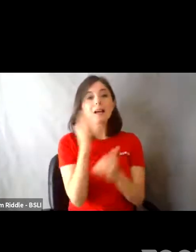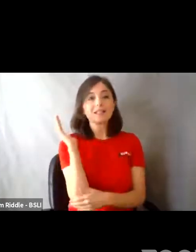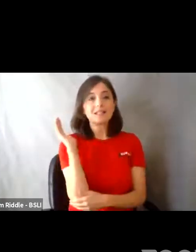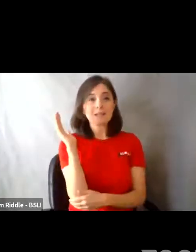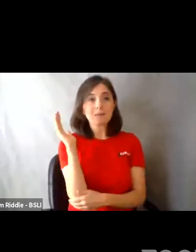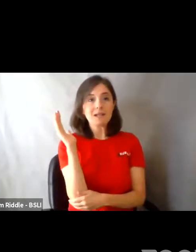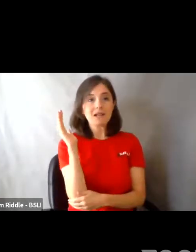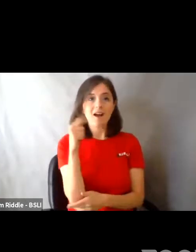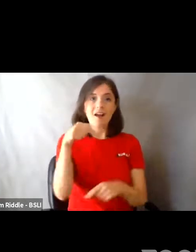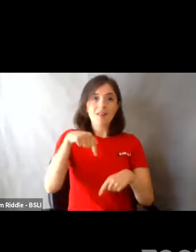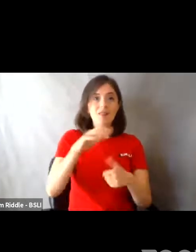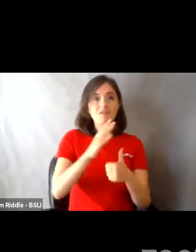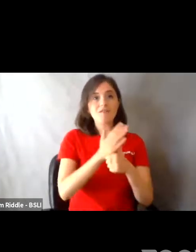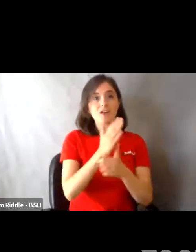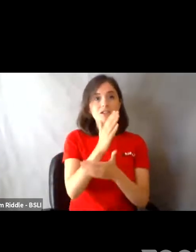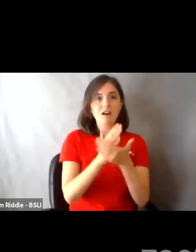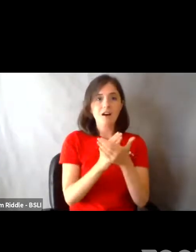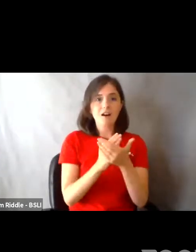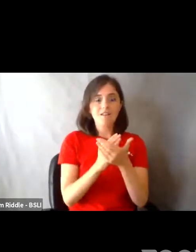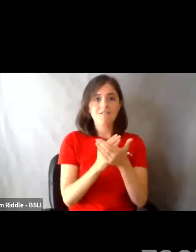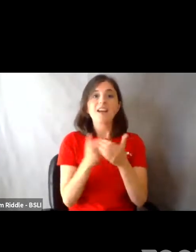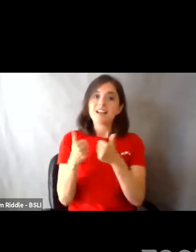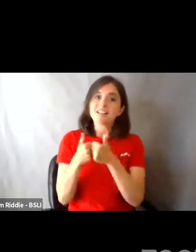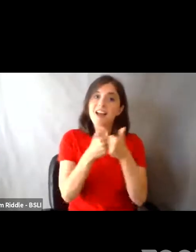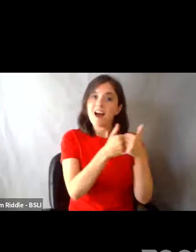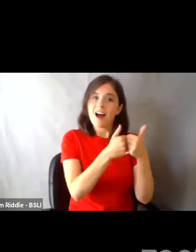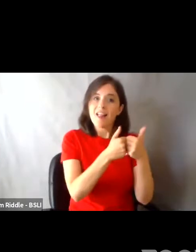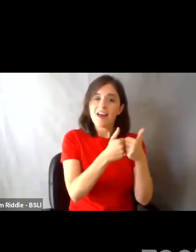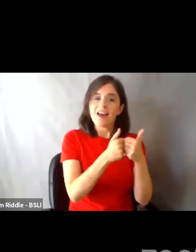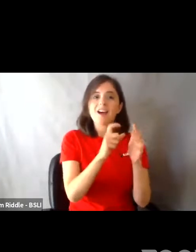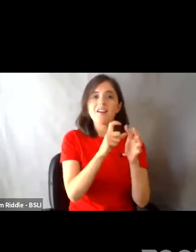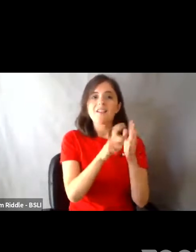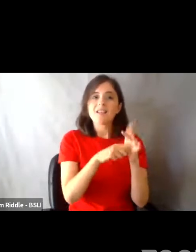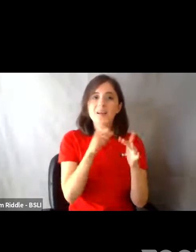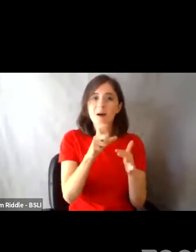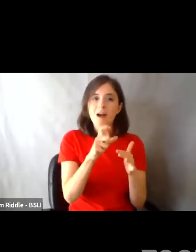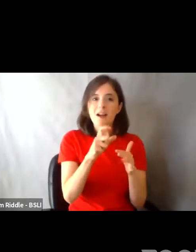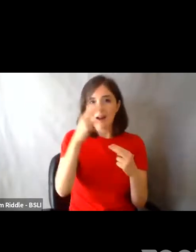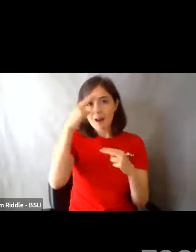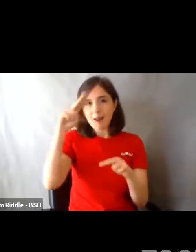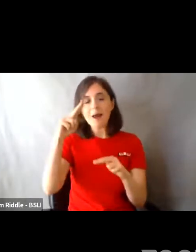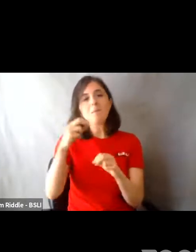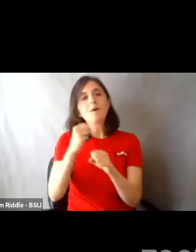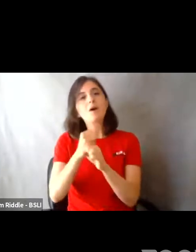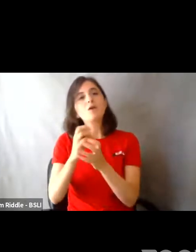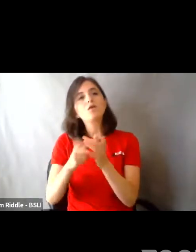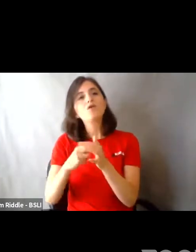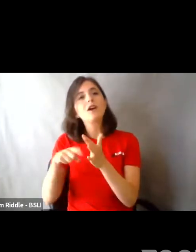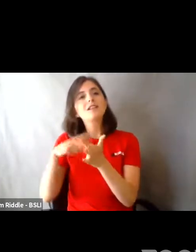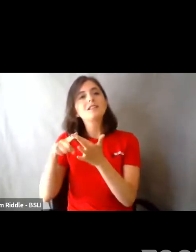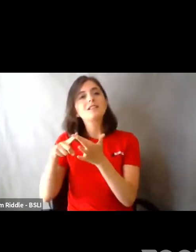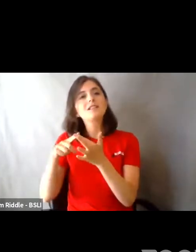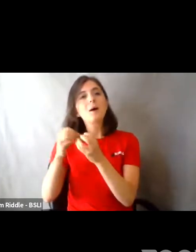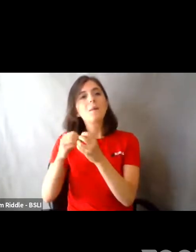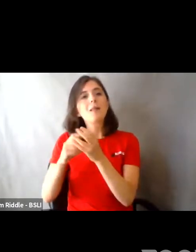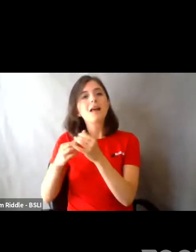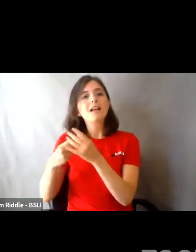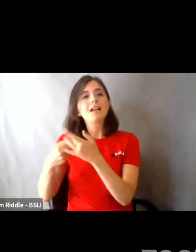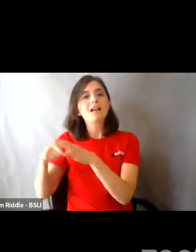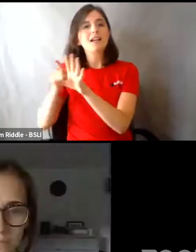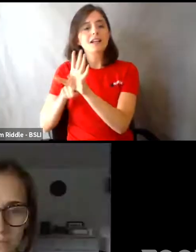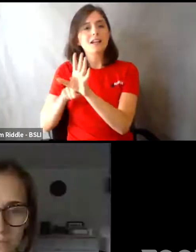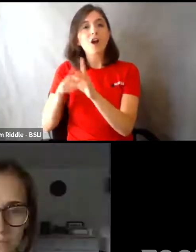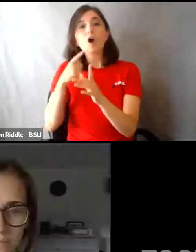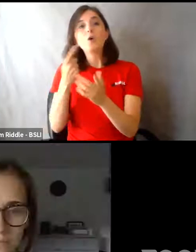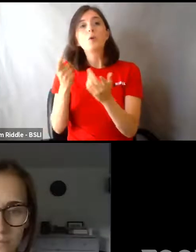of the meeting is an ally of DPAT's, Grace Blakely, who's an economics and politics commentator, columnist,